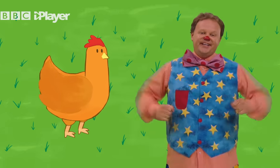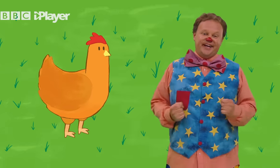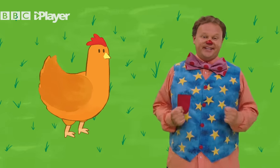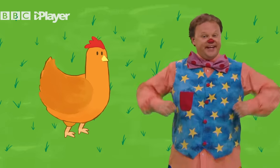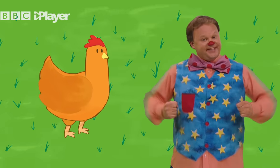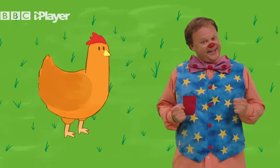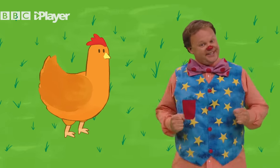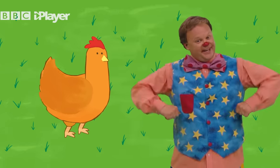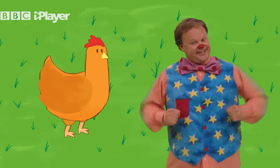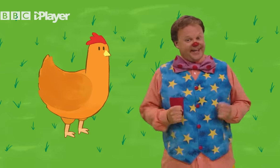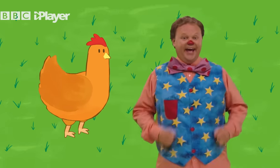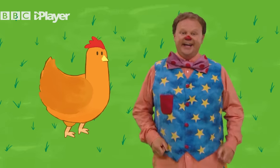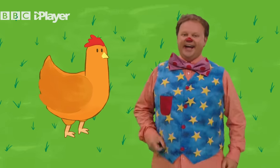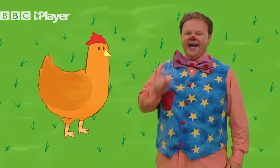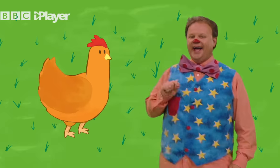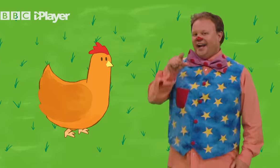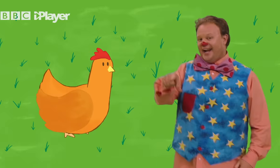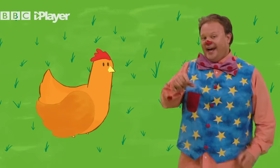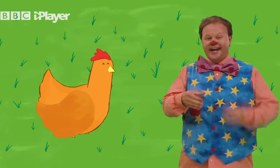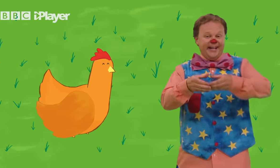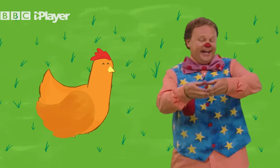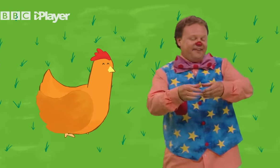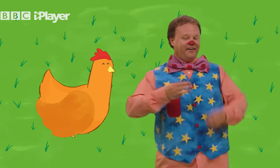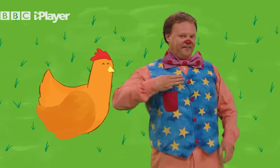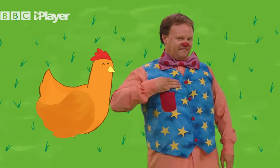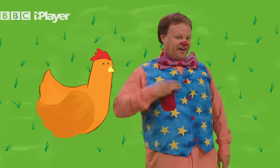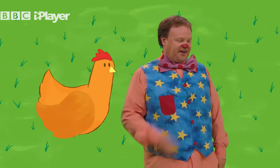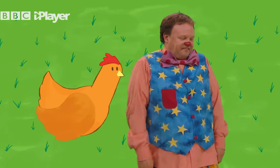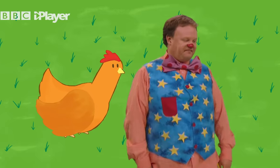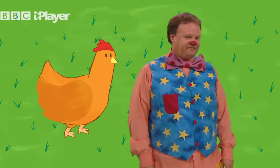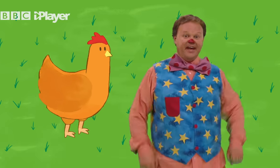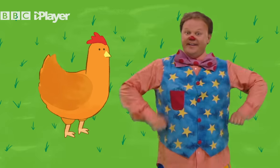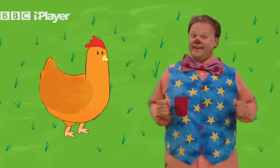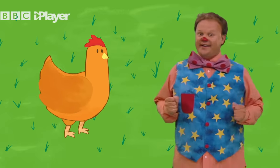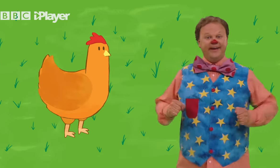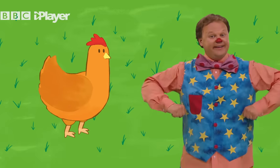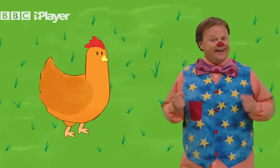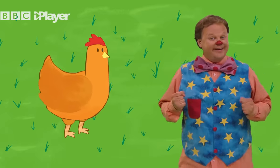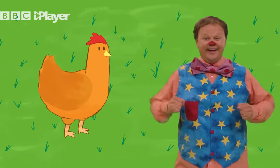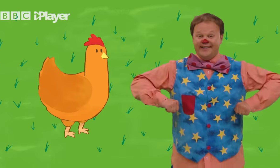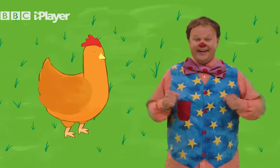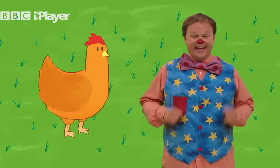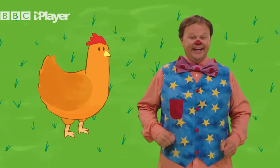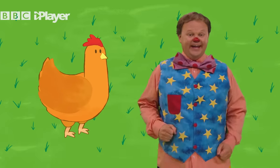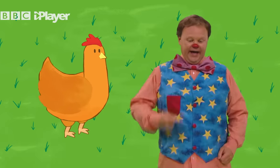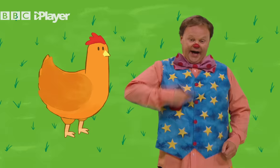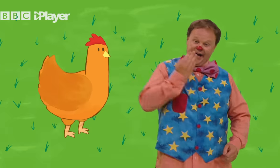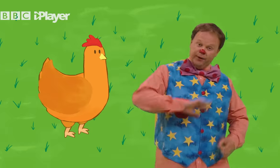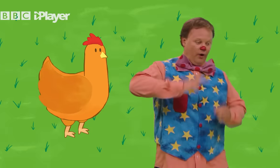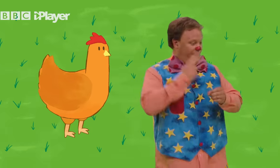Chick, chick, chick, chick, chicken. Lay a little egg for me. Chick, chick, chick, chick, chicken. I want